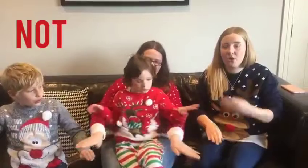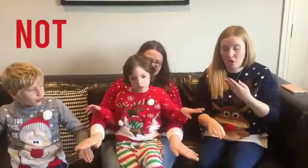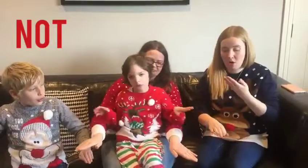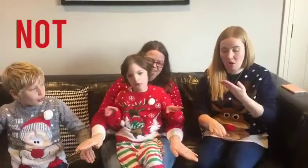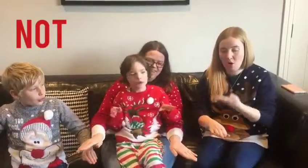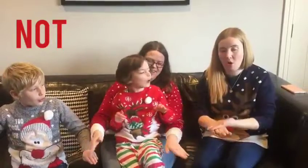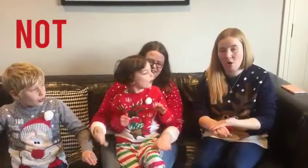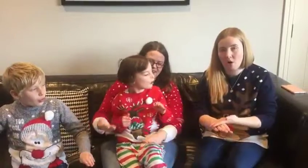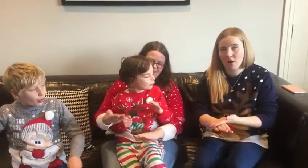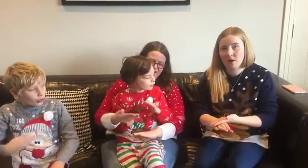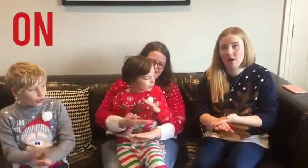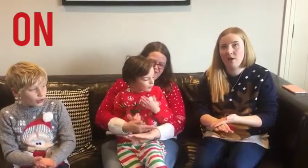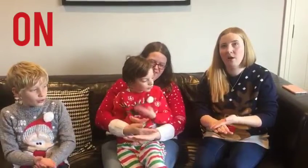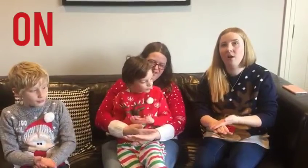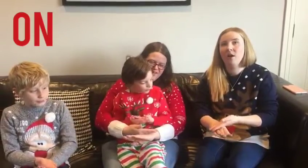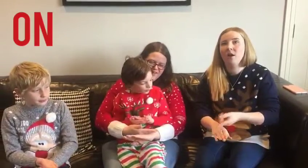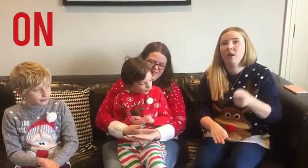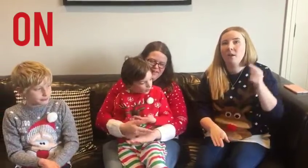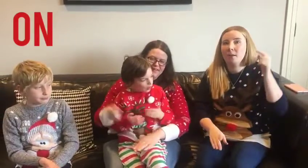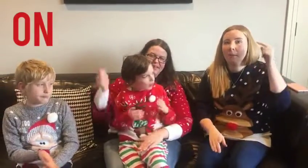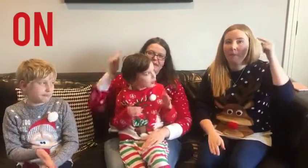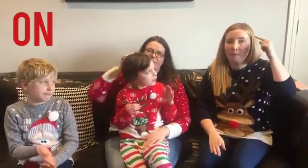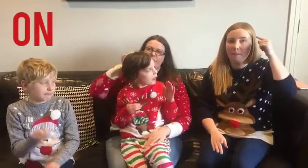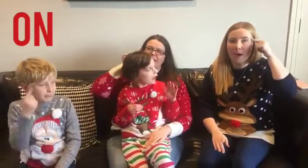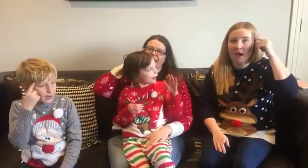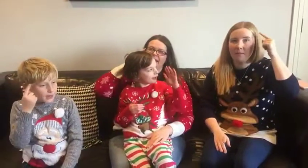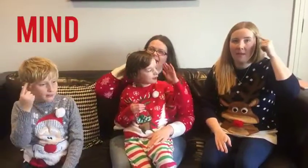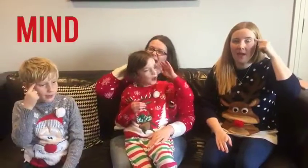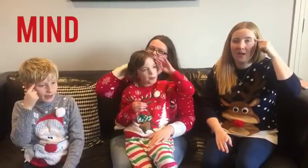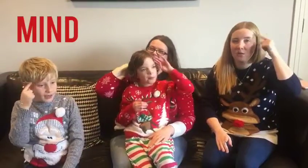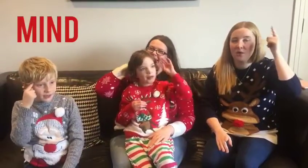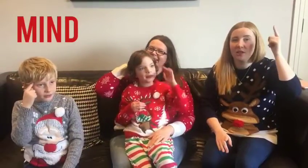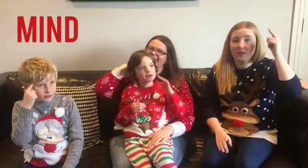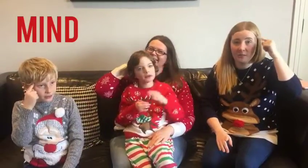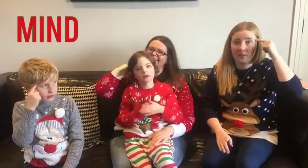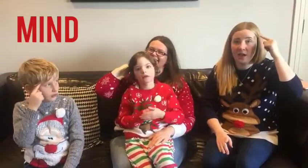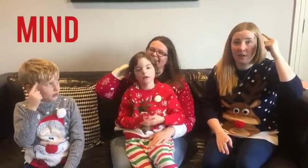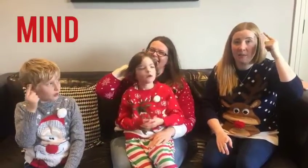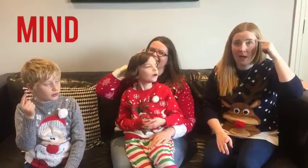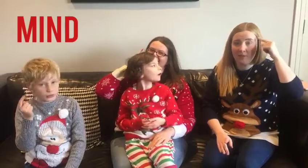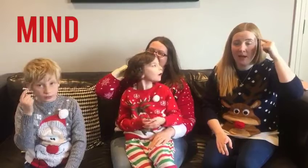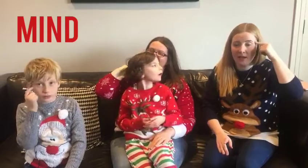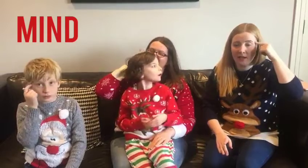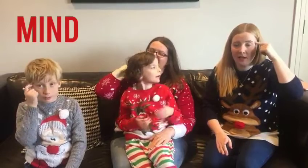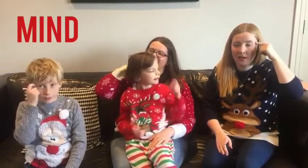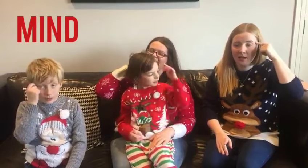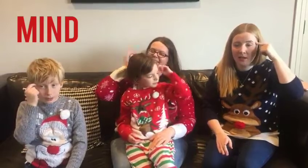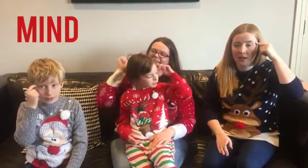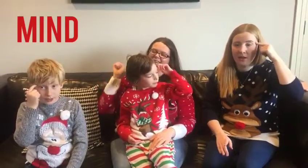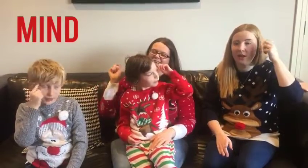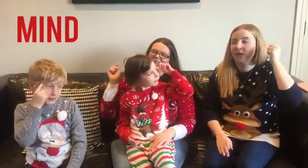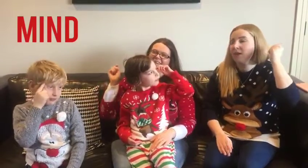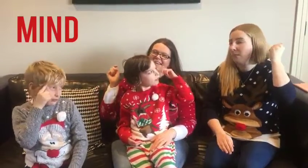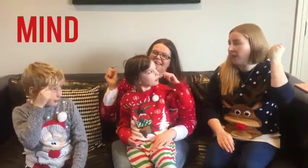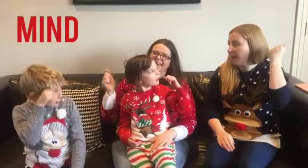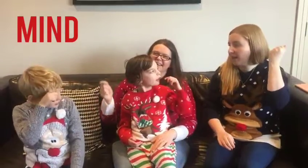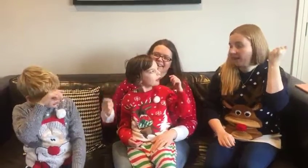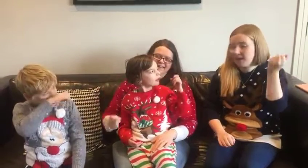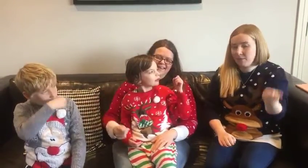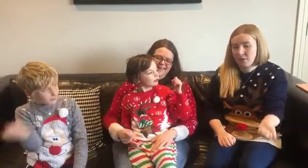not on my mind. Which is a double tap, my mind. Double tap, yeah. But I